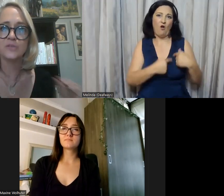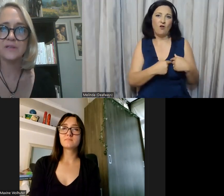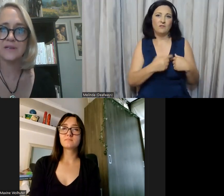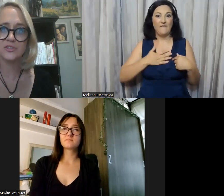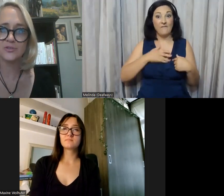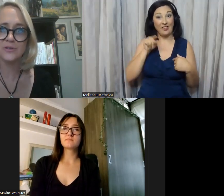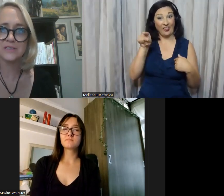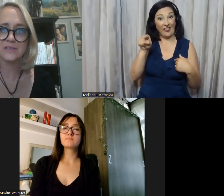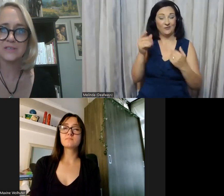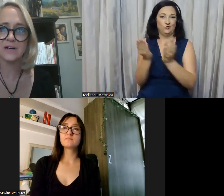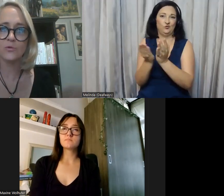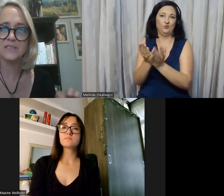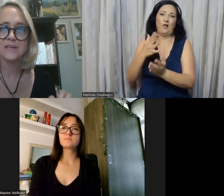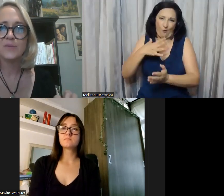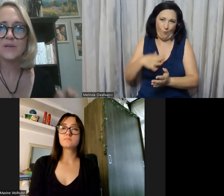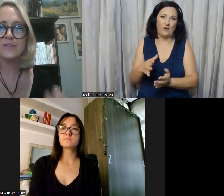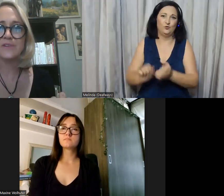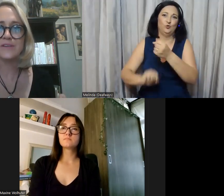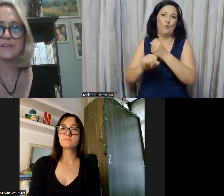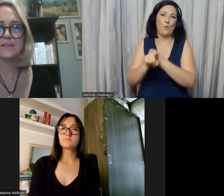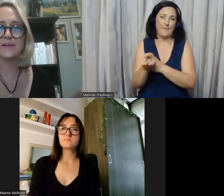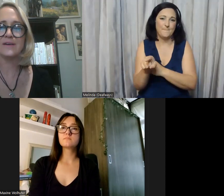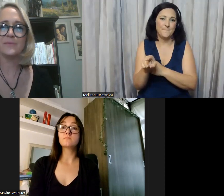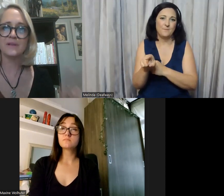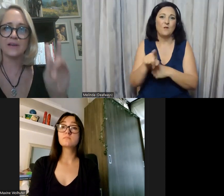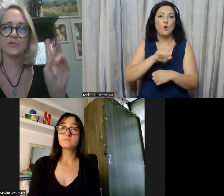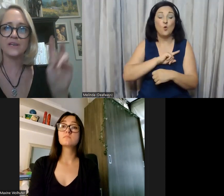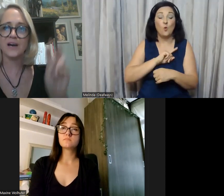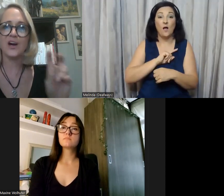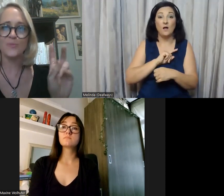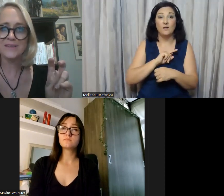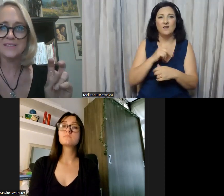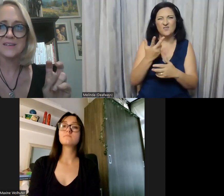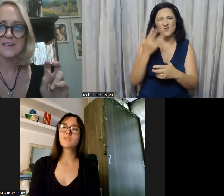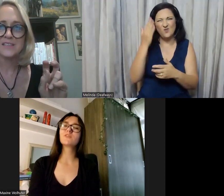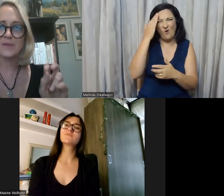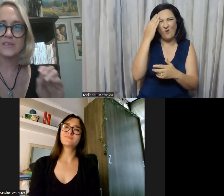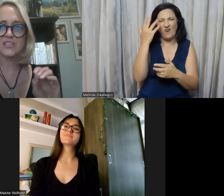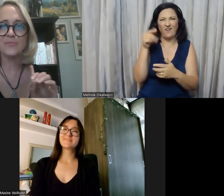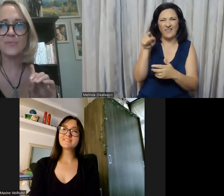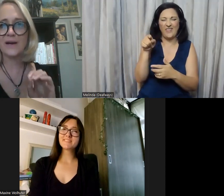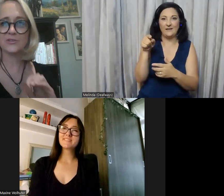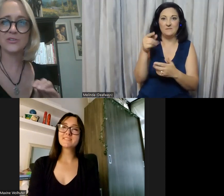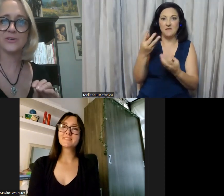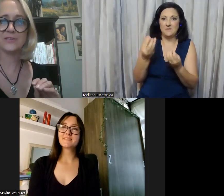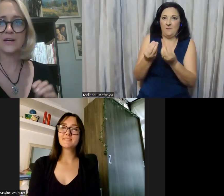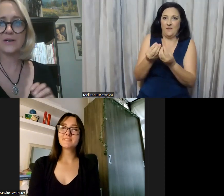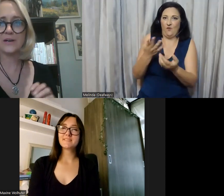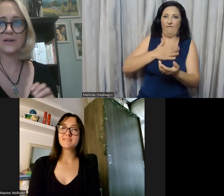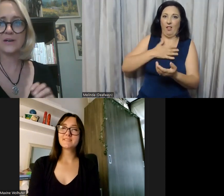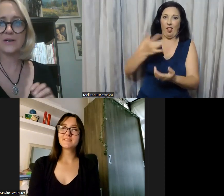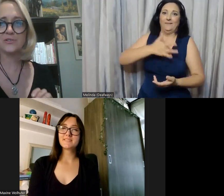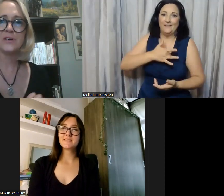school. I always believe on the like you get omens, something jump out to you, and you have